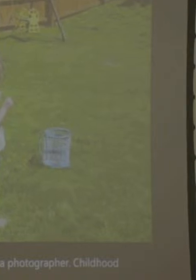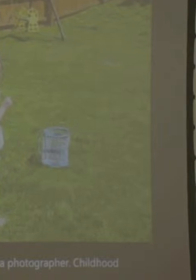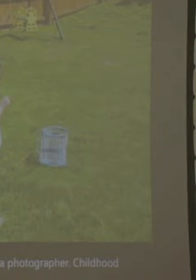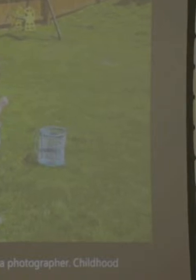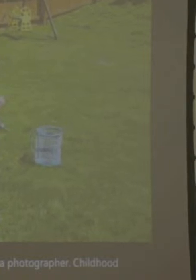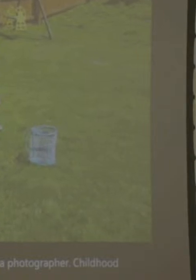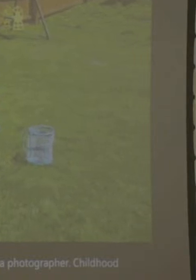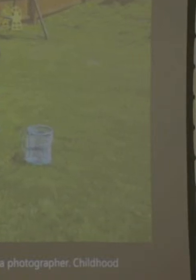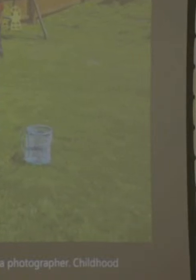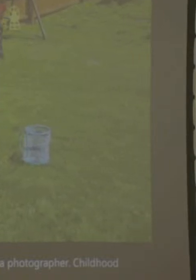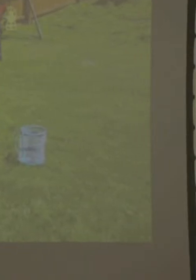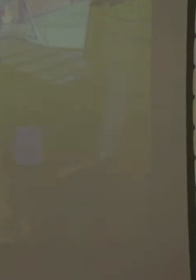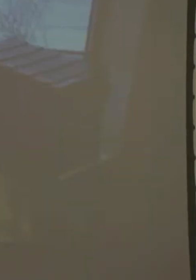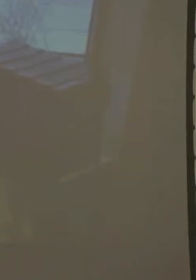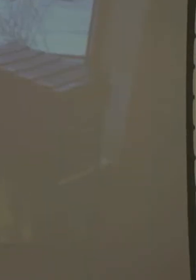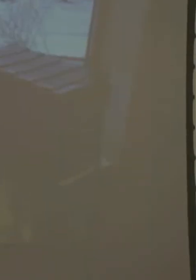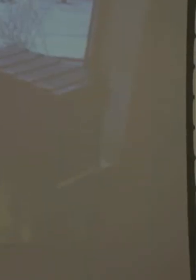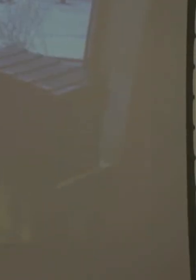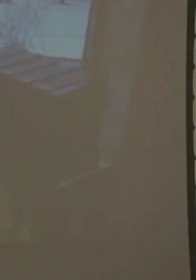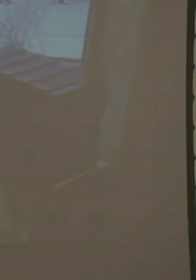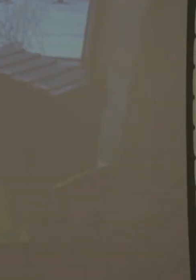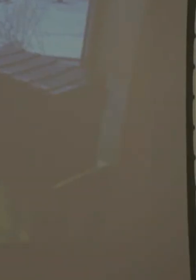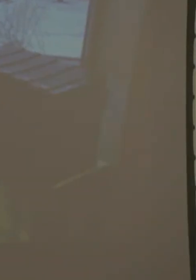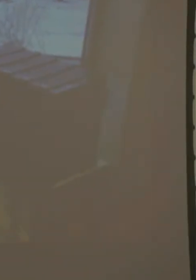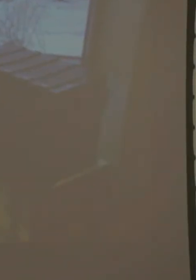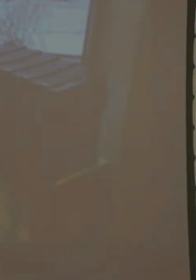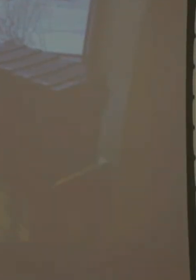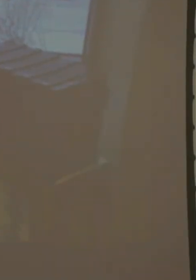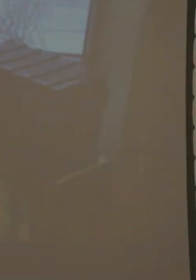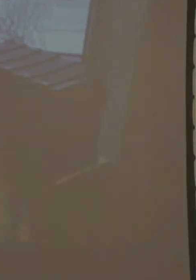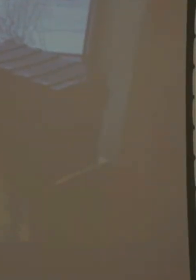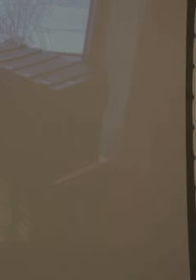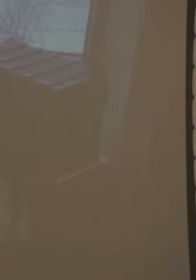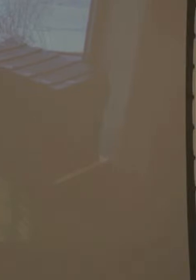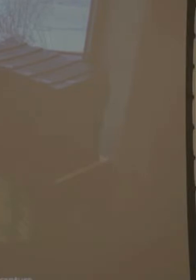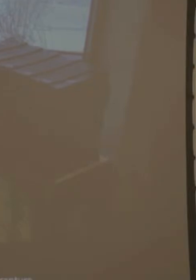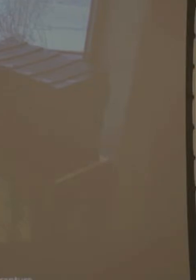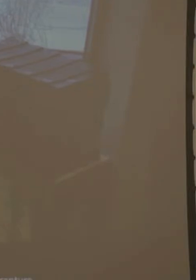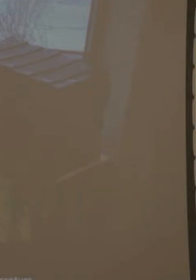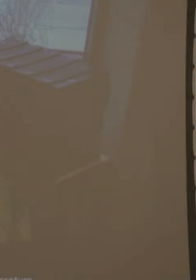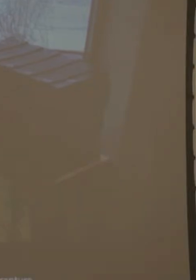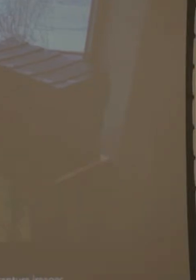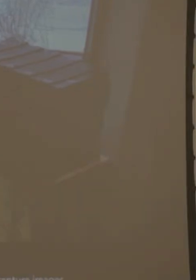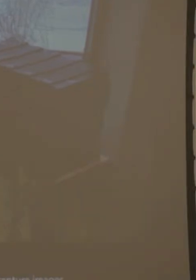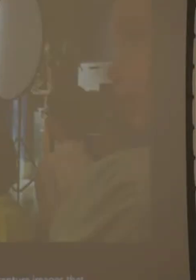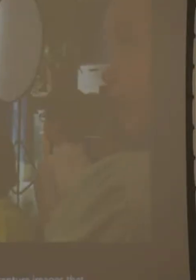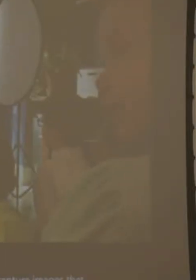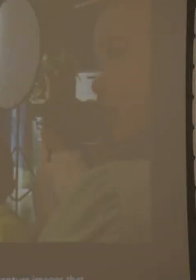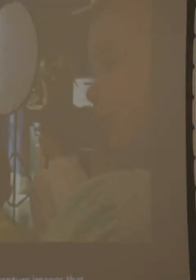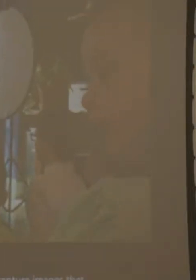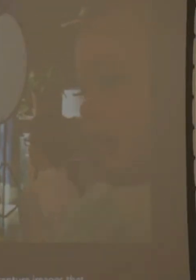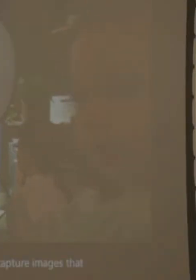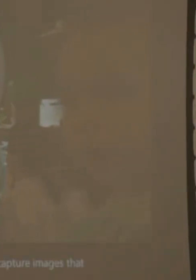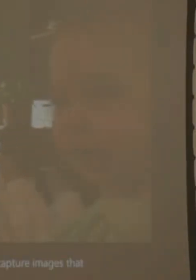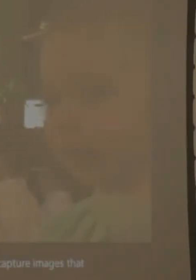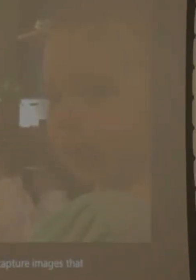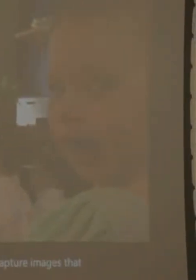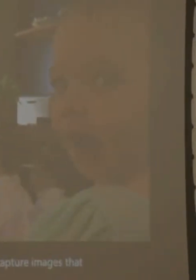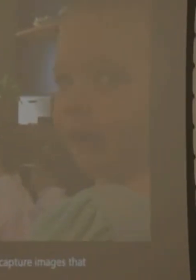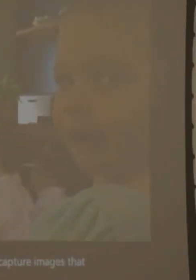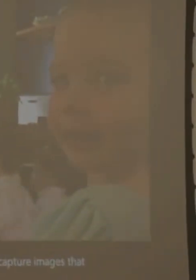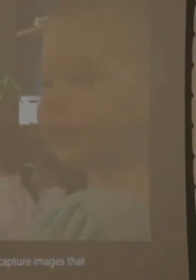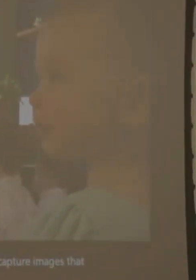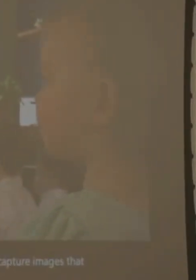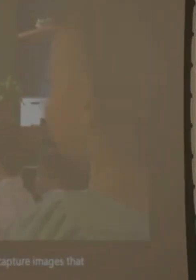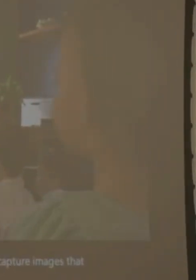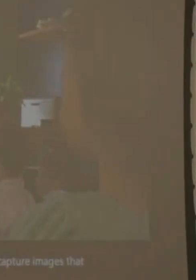in the span of an entire lifetime. And so to capture images that demonstrate this magic that is